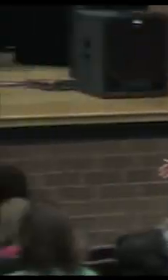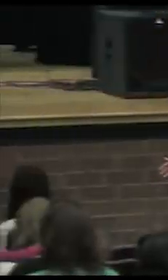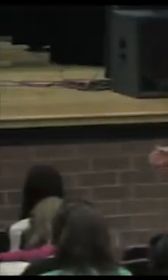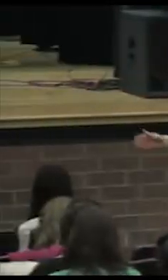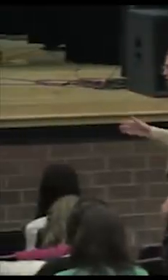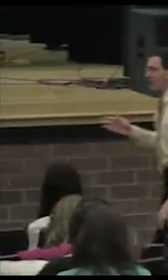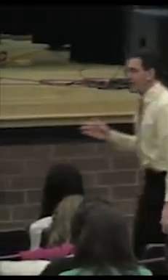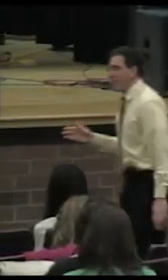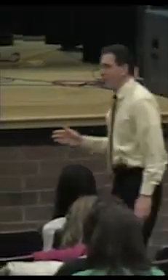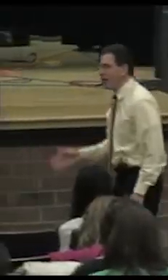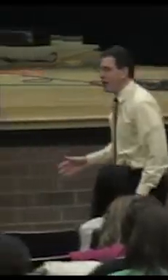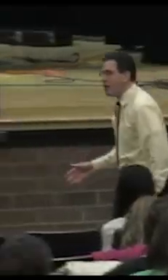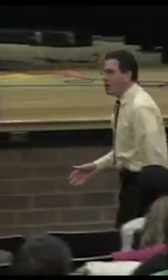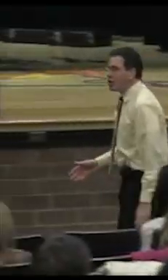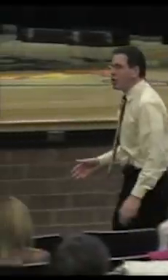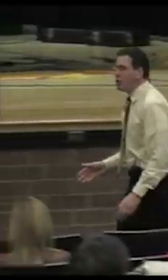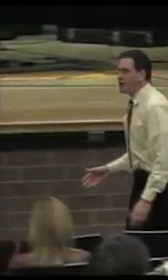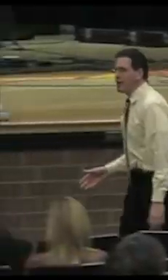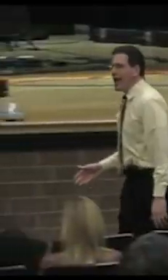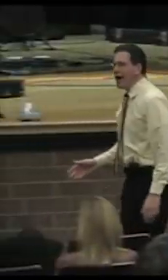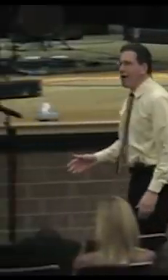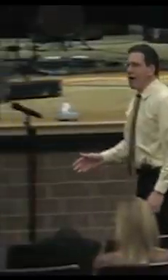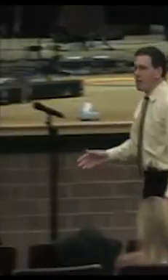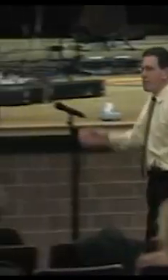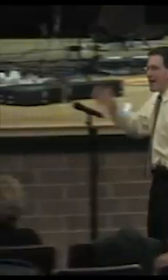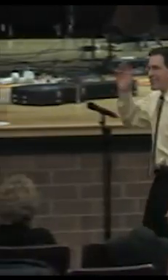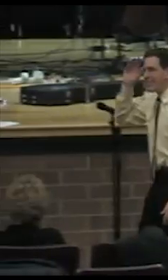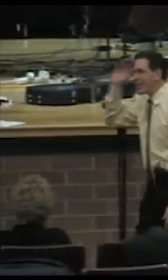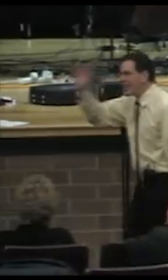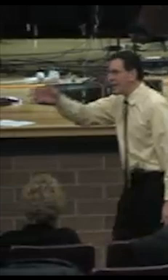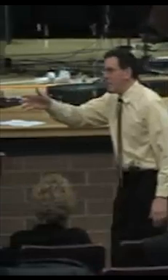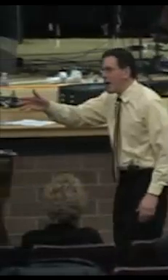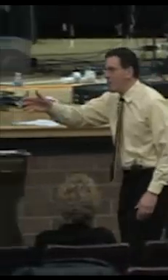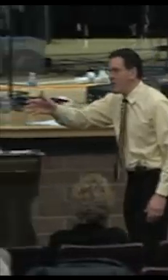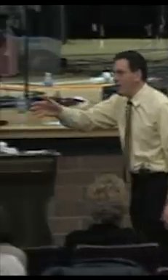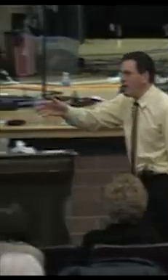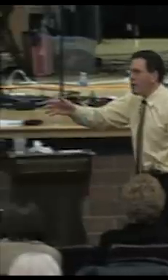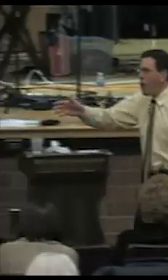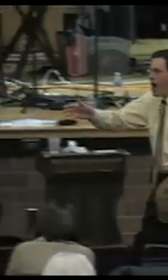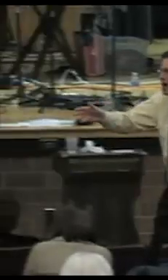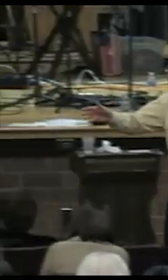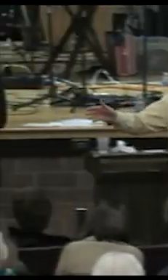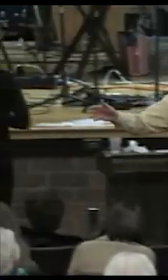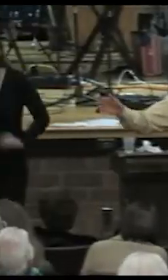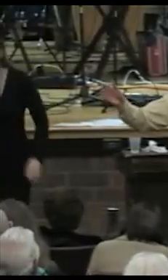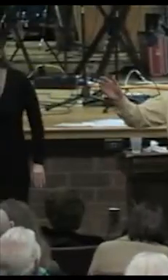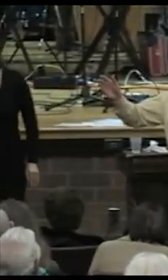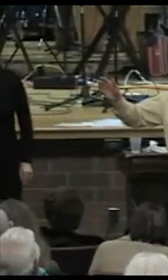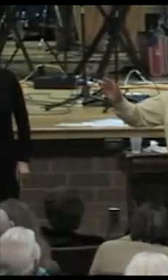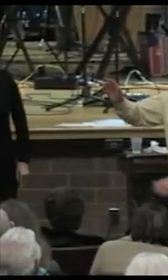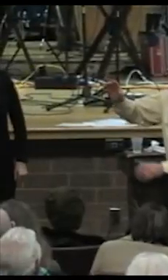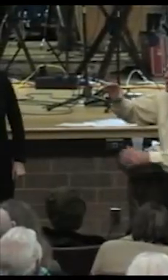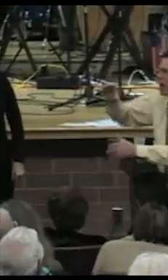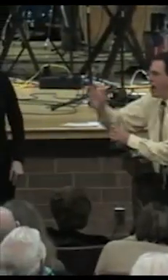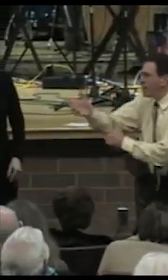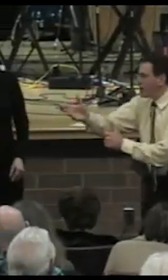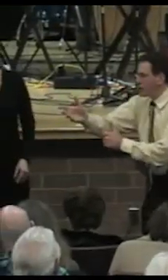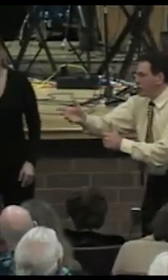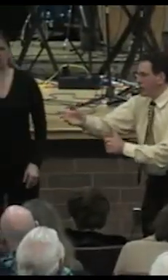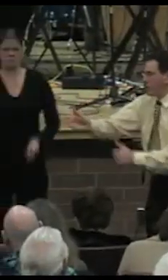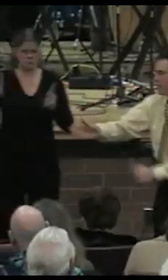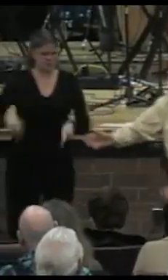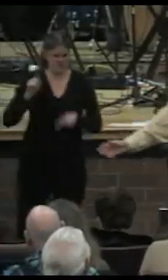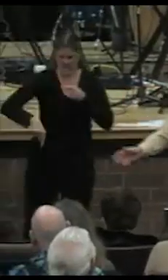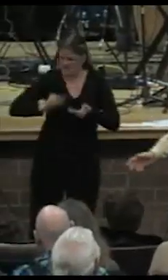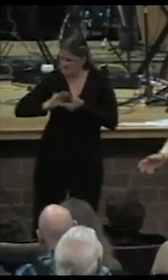You wouldn't allow yourself to get bitter. You wouldn't allow bad thinking about people. Why? Because when you're in